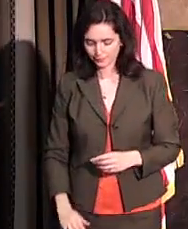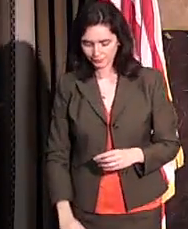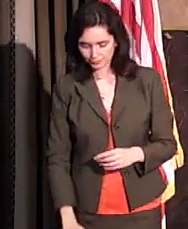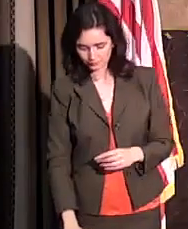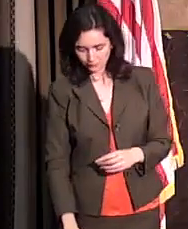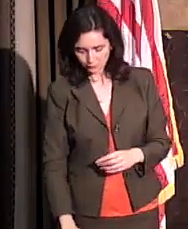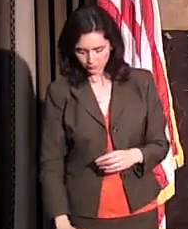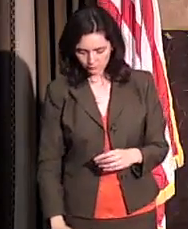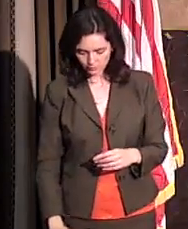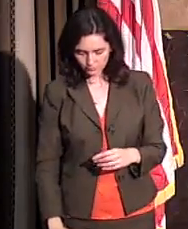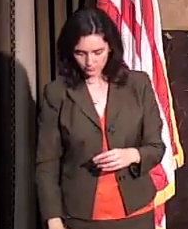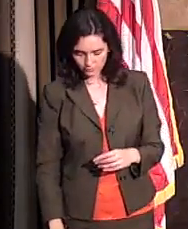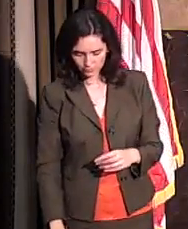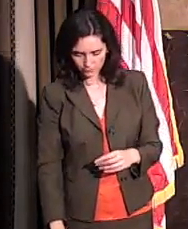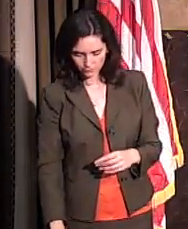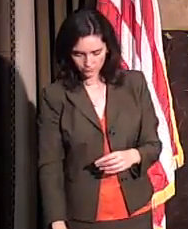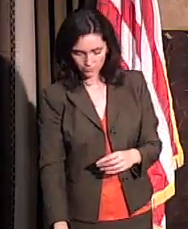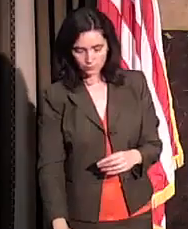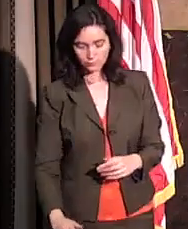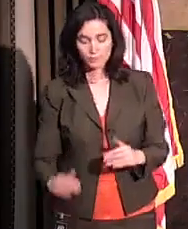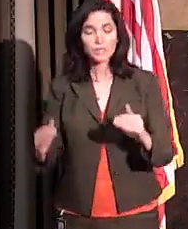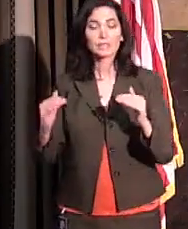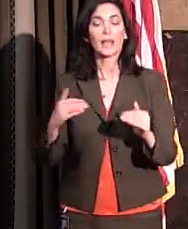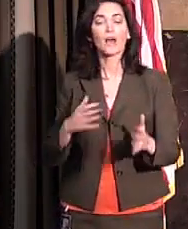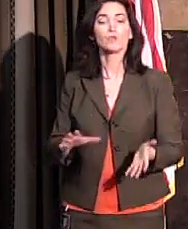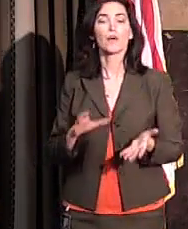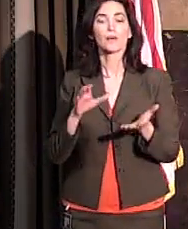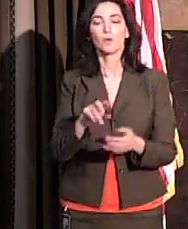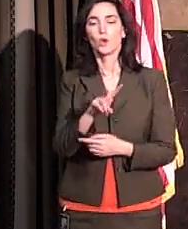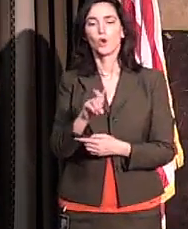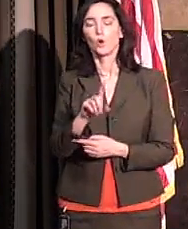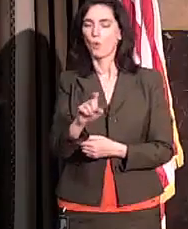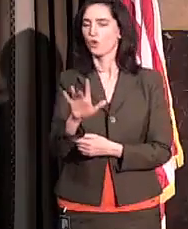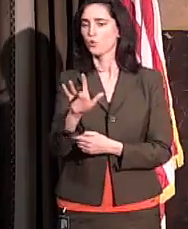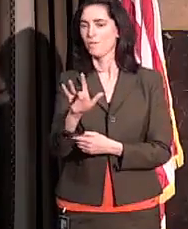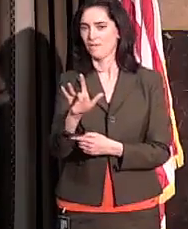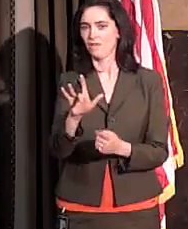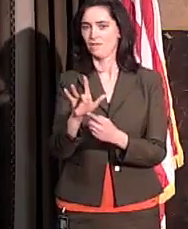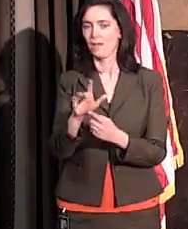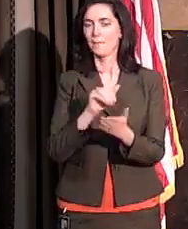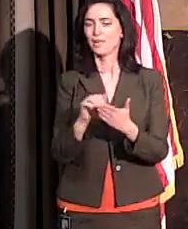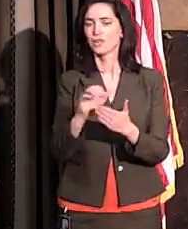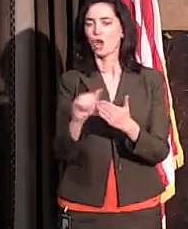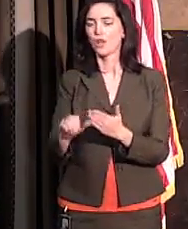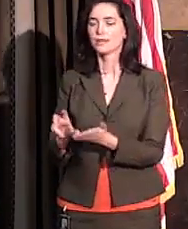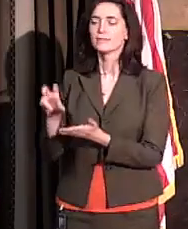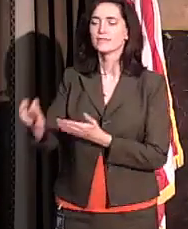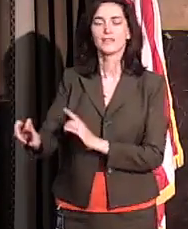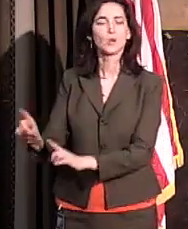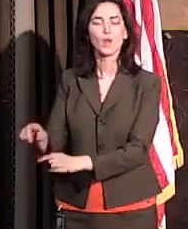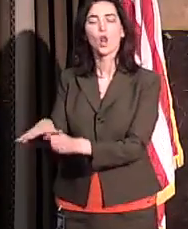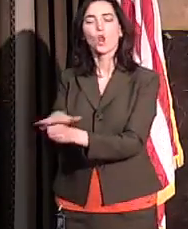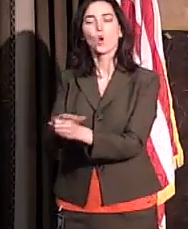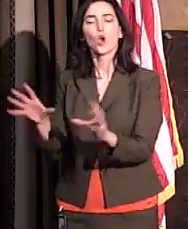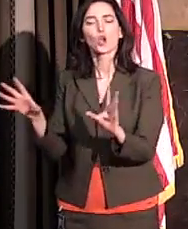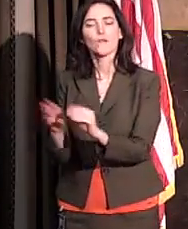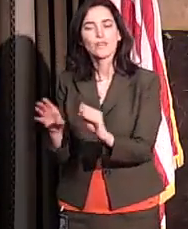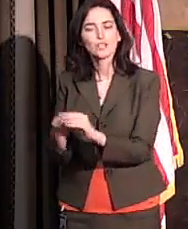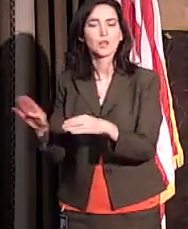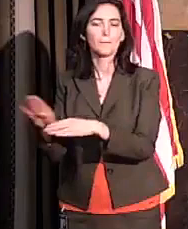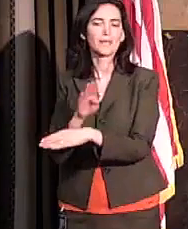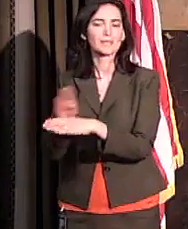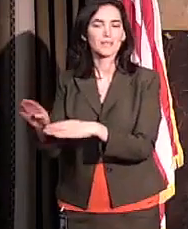Next, I'm recommending that $125 million be set aside for local convention and visitor bureaus, as well as other